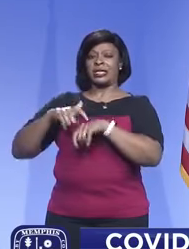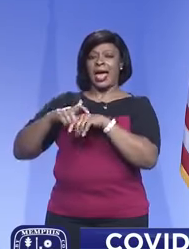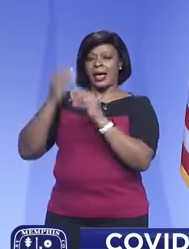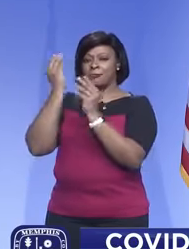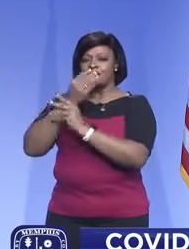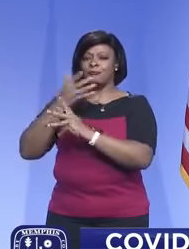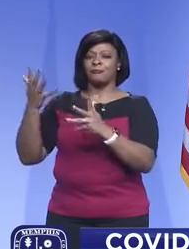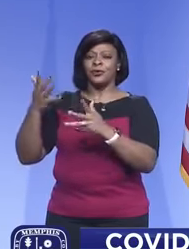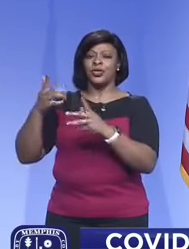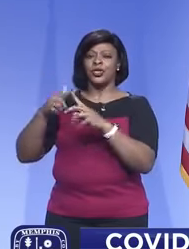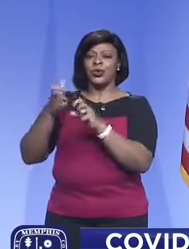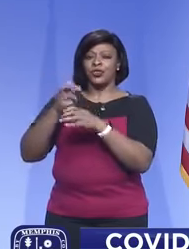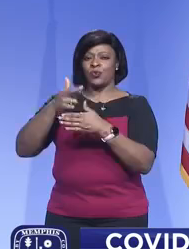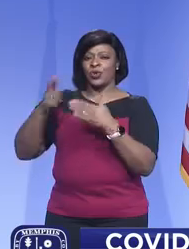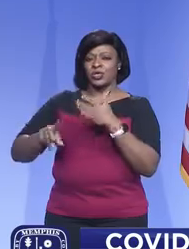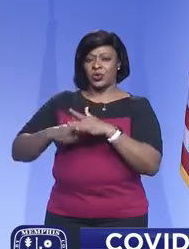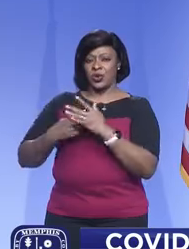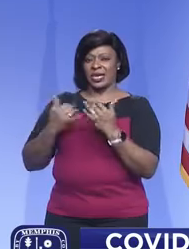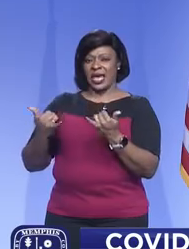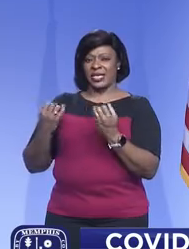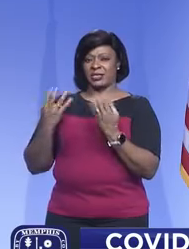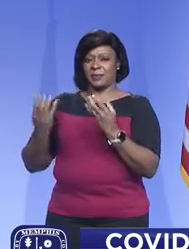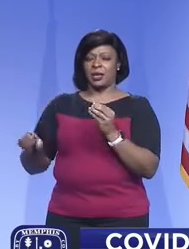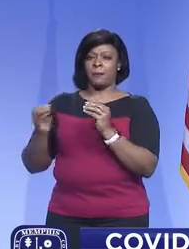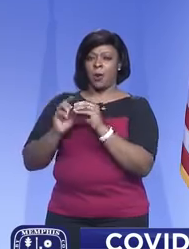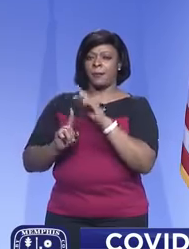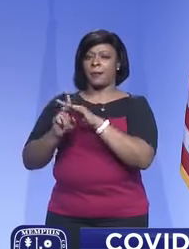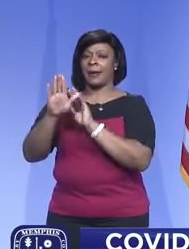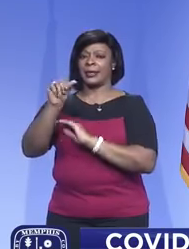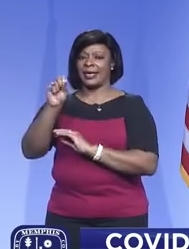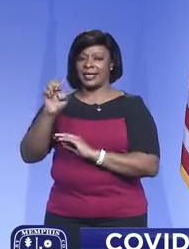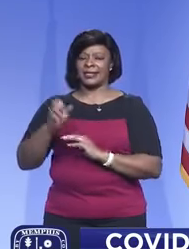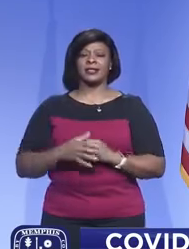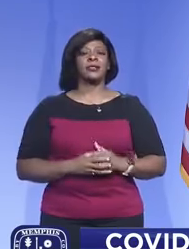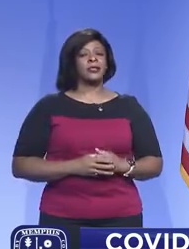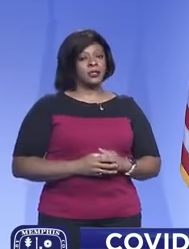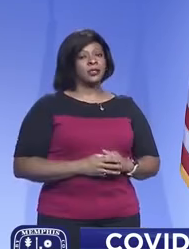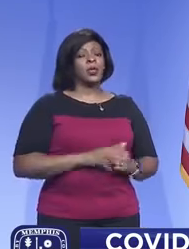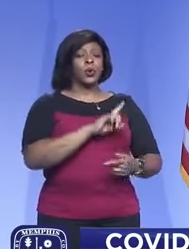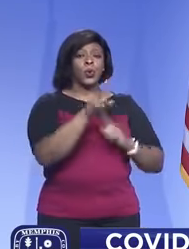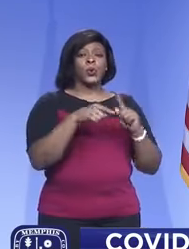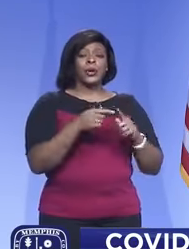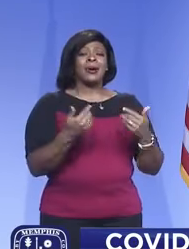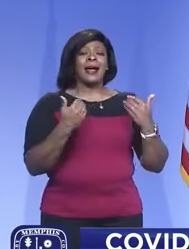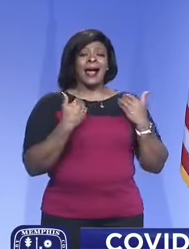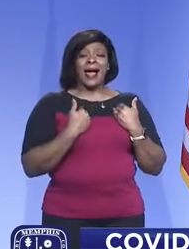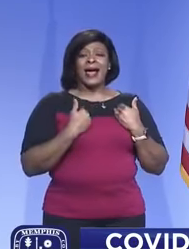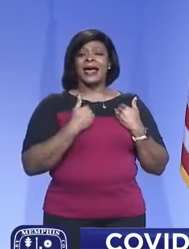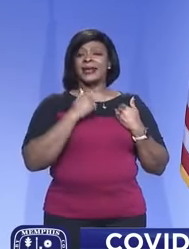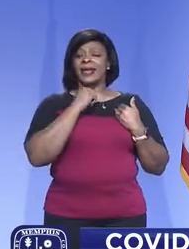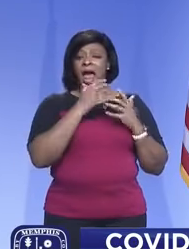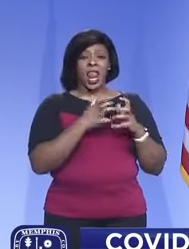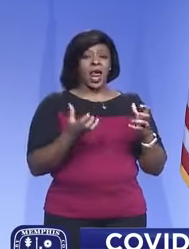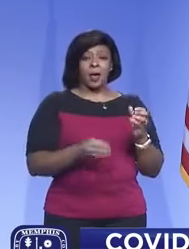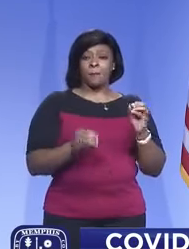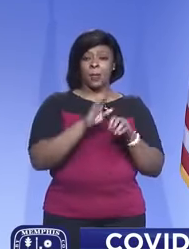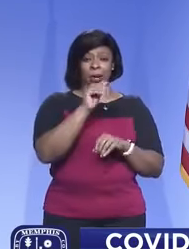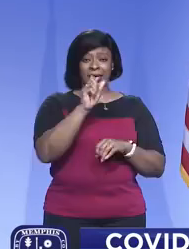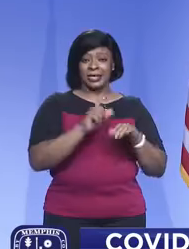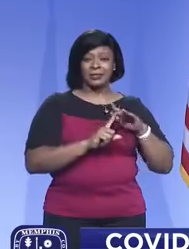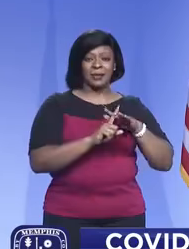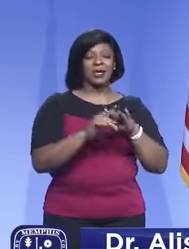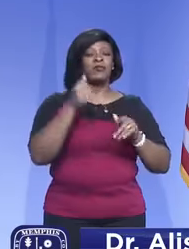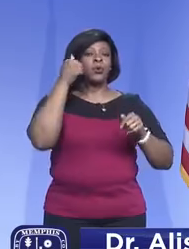that process to begin is now that there are so many more cases. So when we had not just so many more cases coming in, but